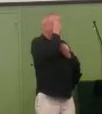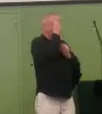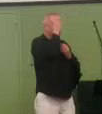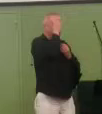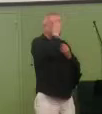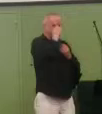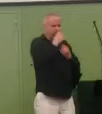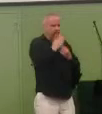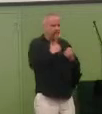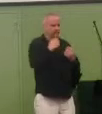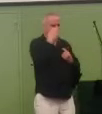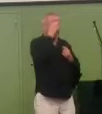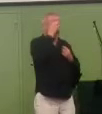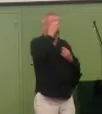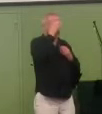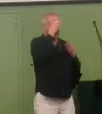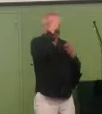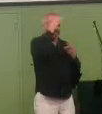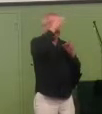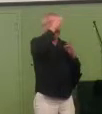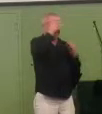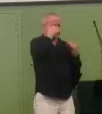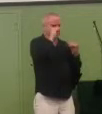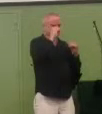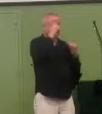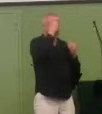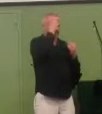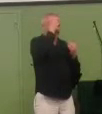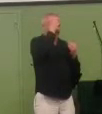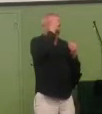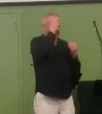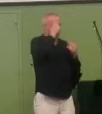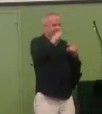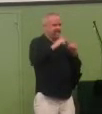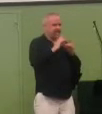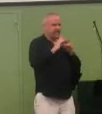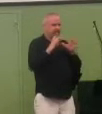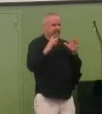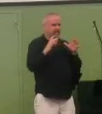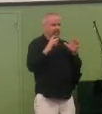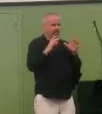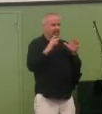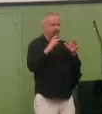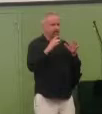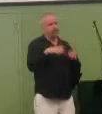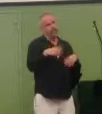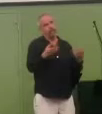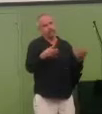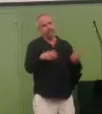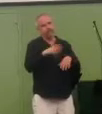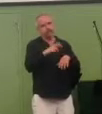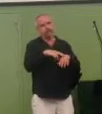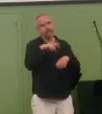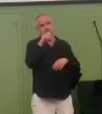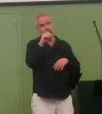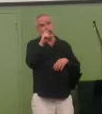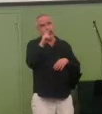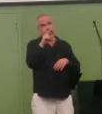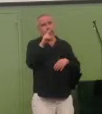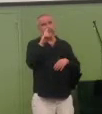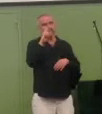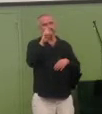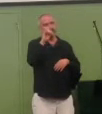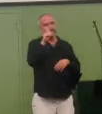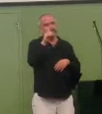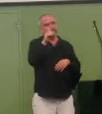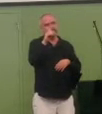go, and I haven't figured out how to placate it, end quote. Of course, Lou would transition